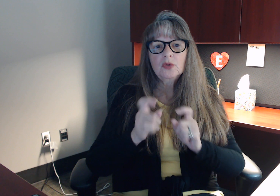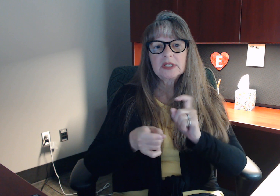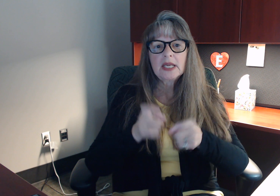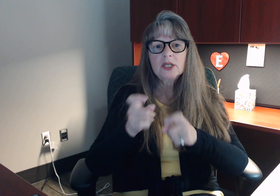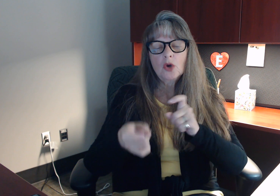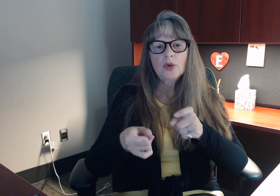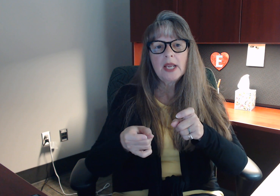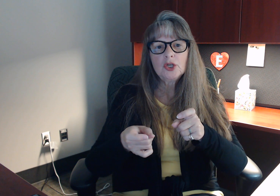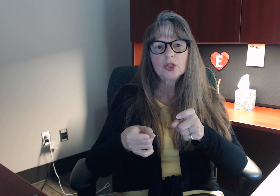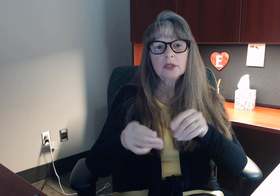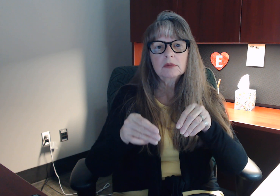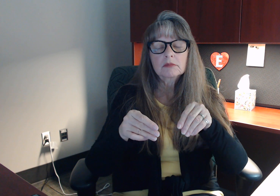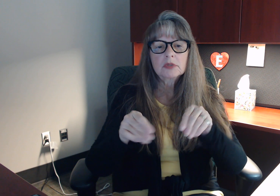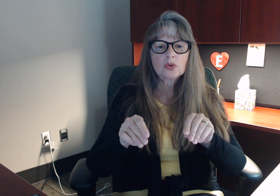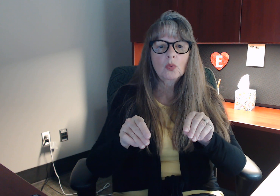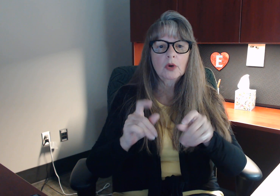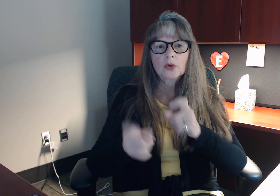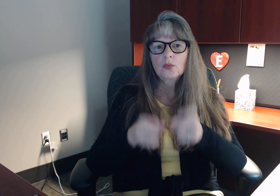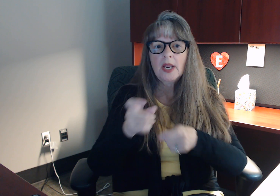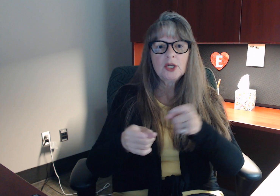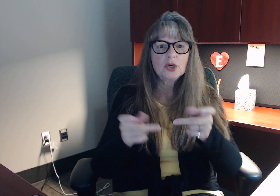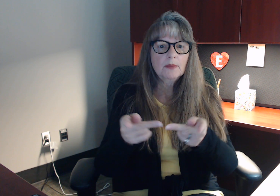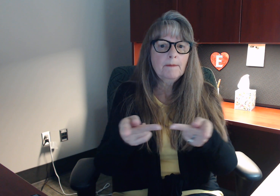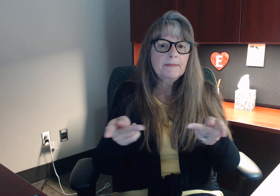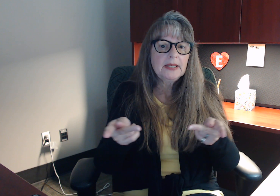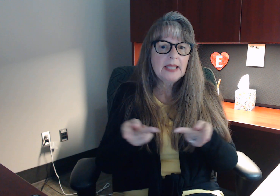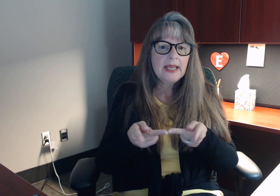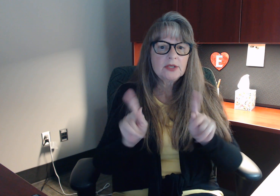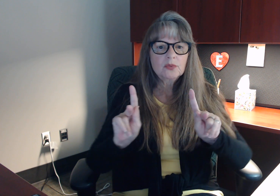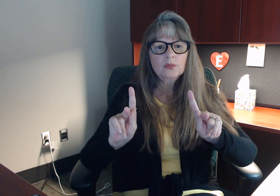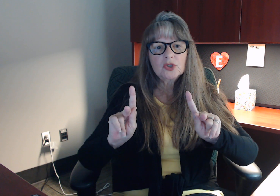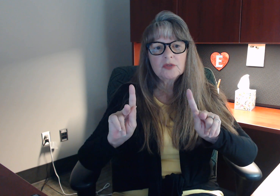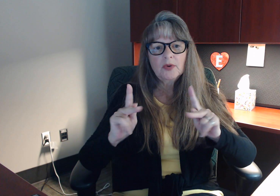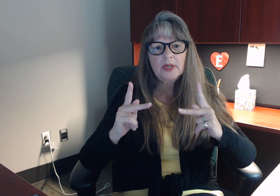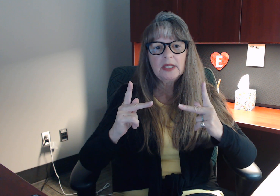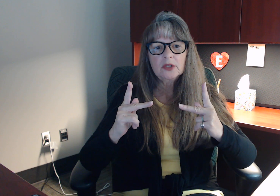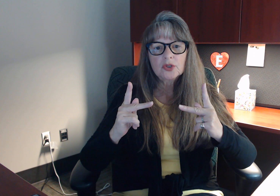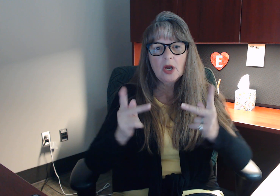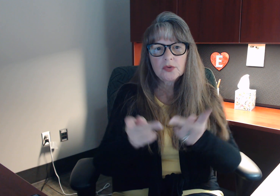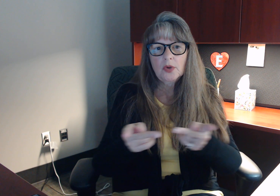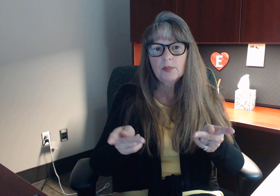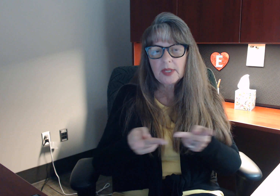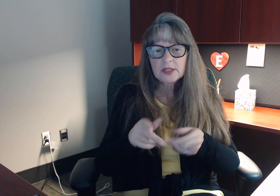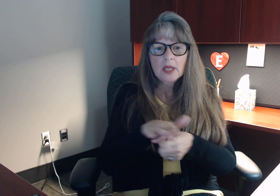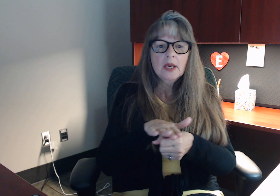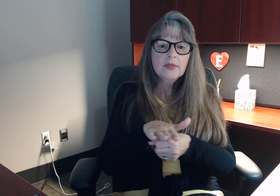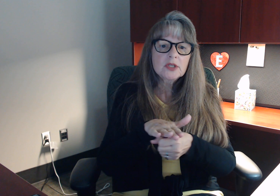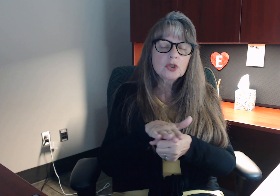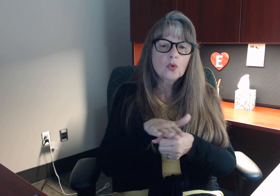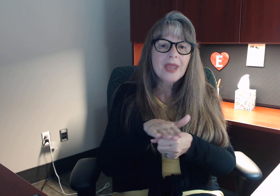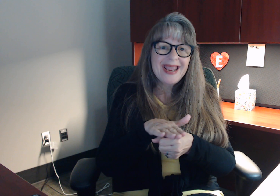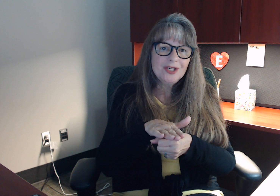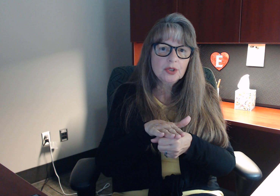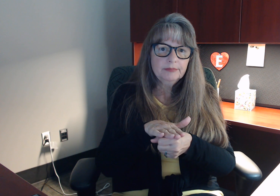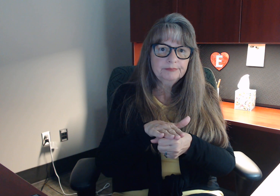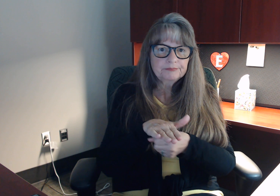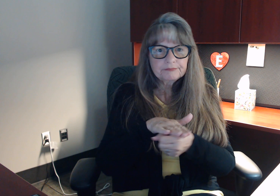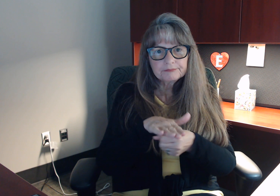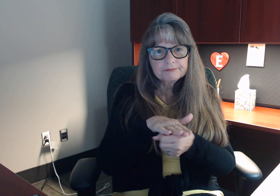say a donation store or donation place, which is very English also, place. This is location.